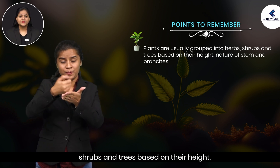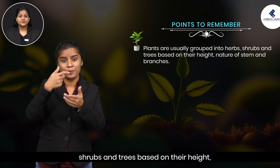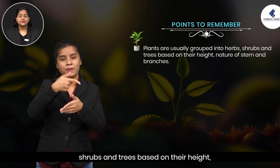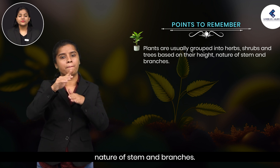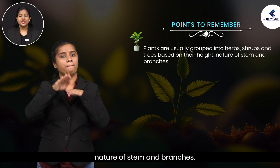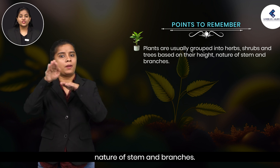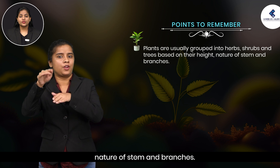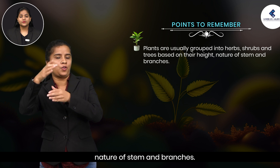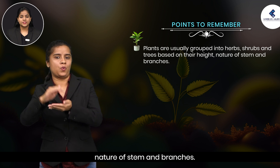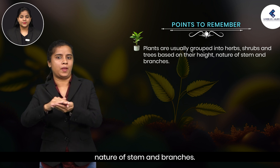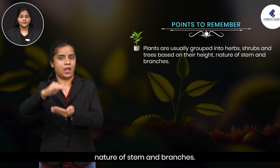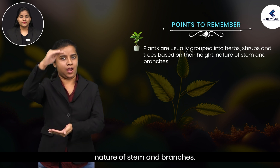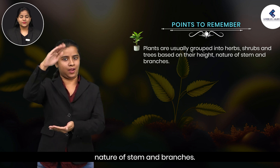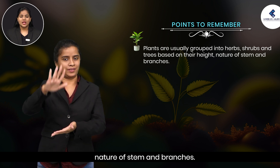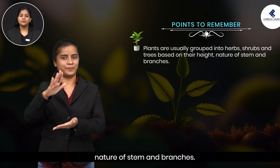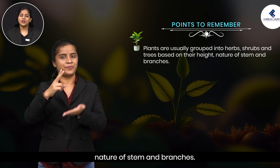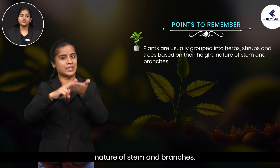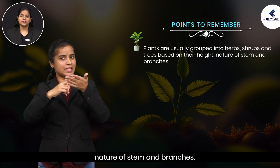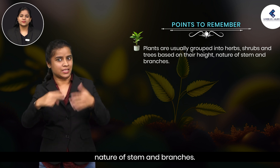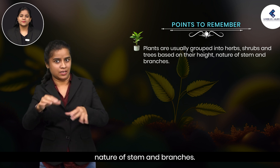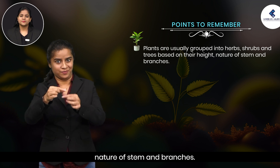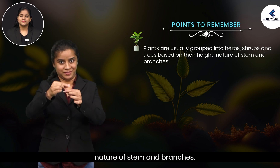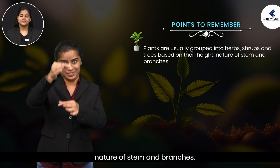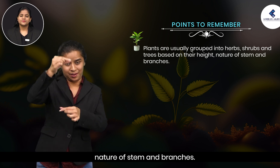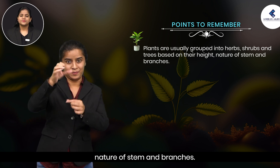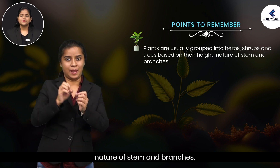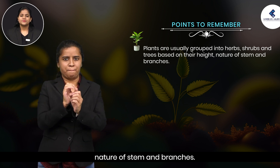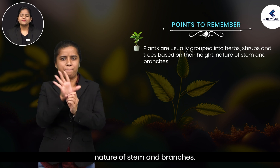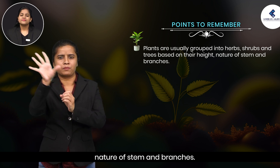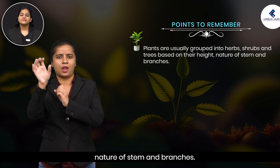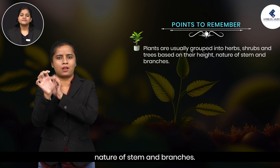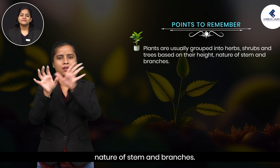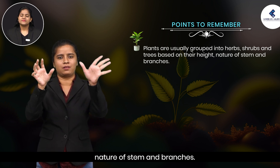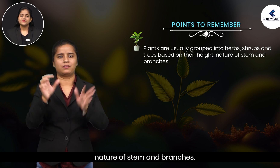height, nature of stem, and branches.